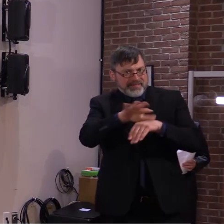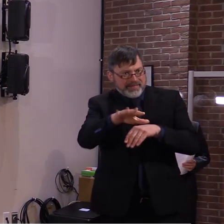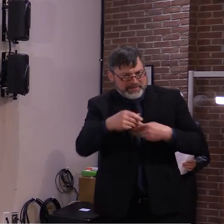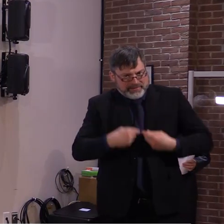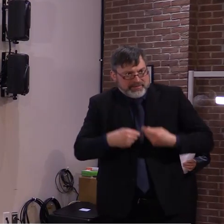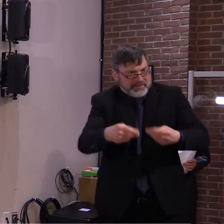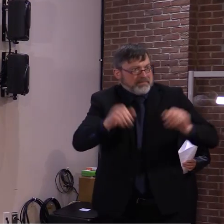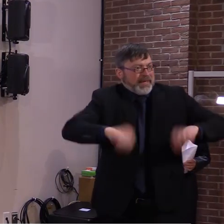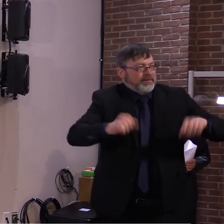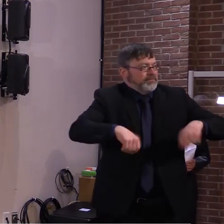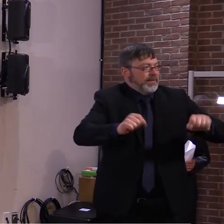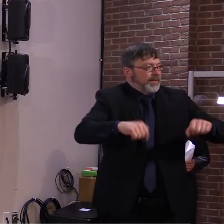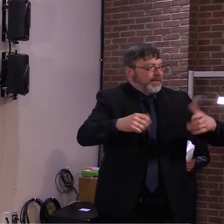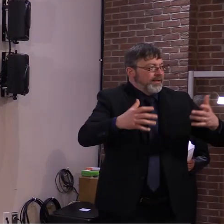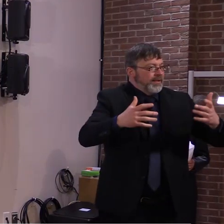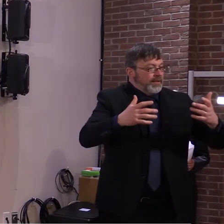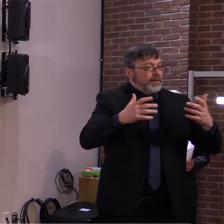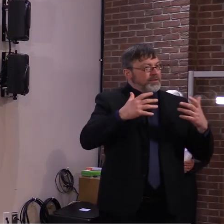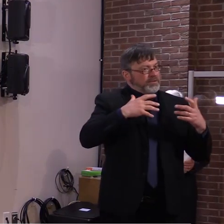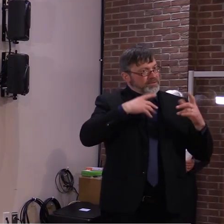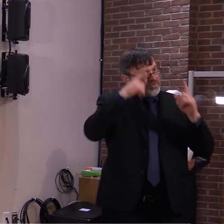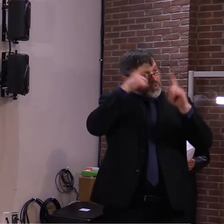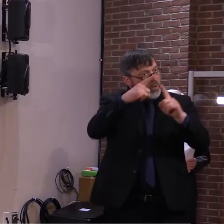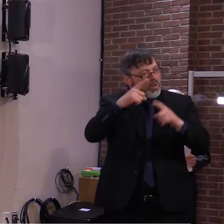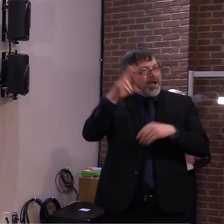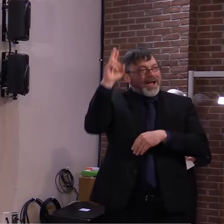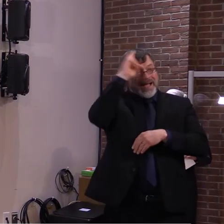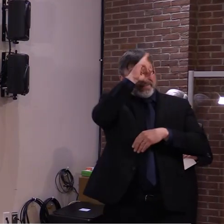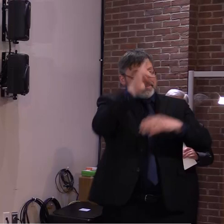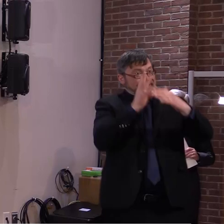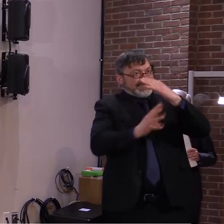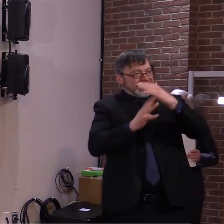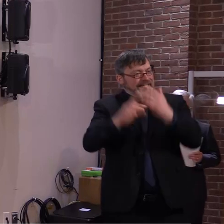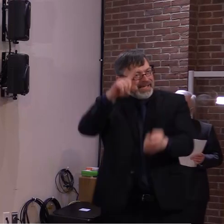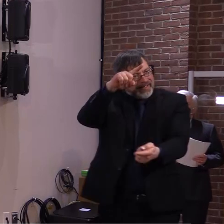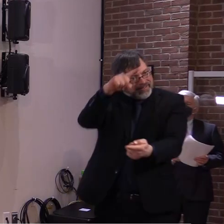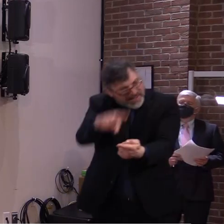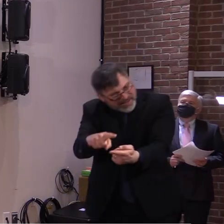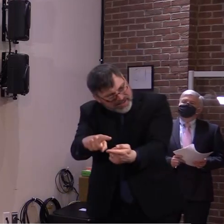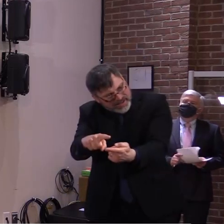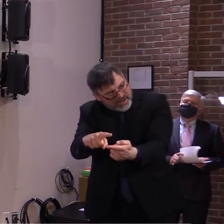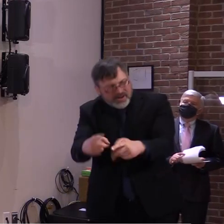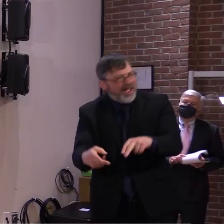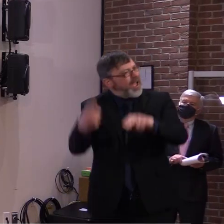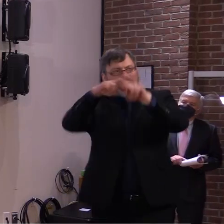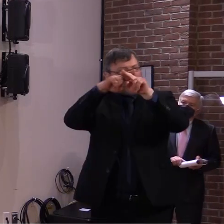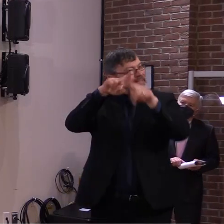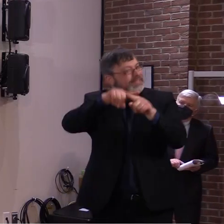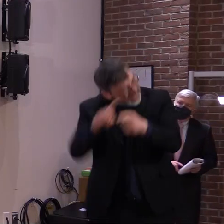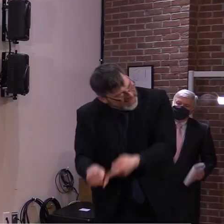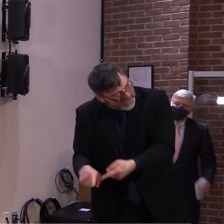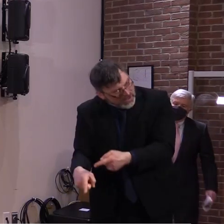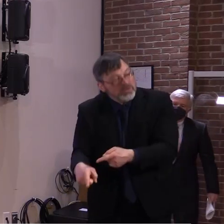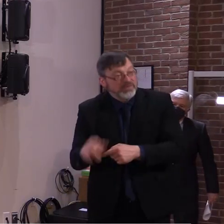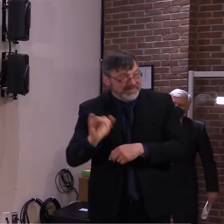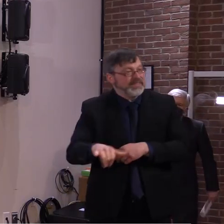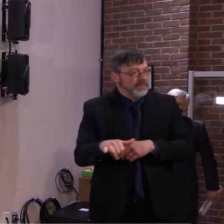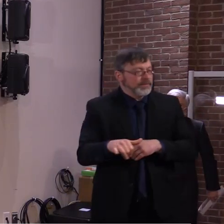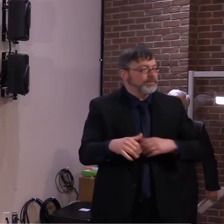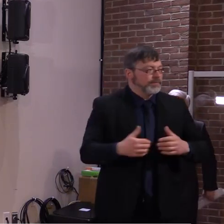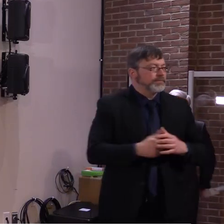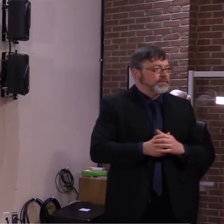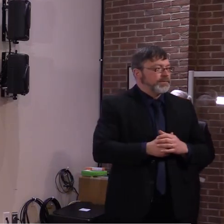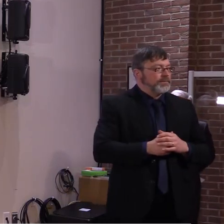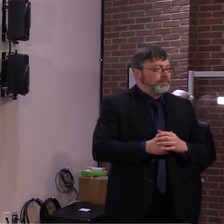we will see over the coming weeks. I know you're tired of the pandemic. We're all tired. And seeing these numbers go